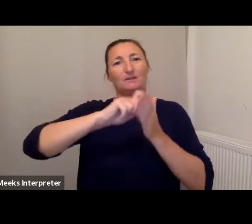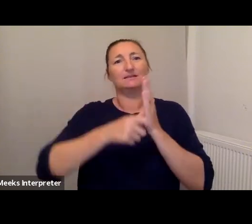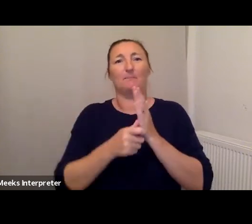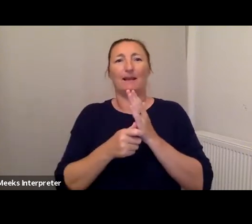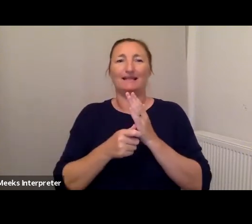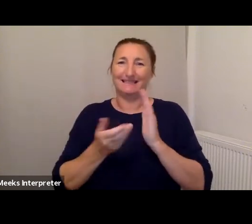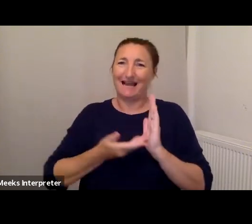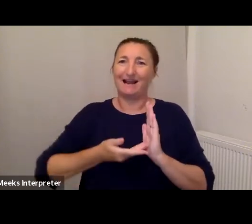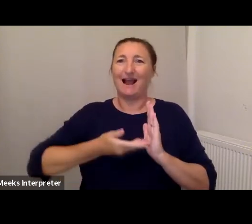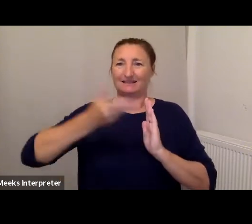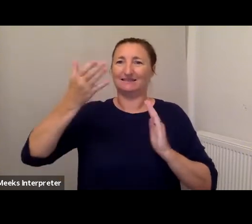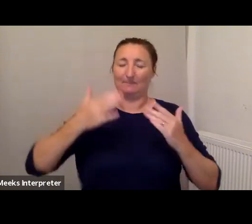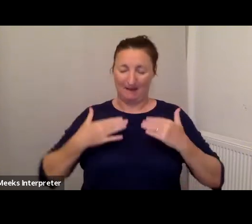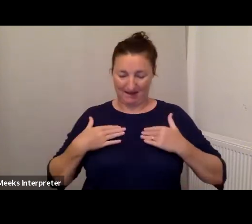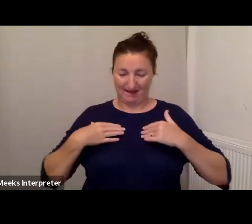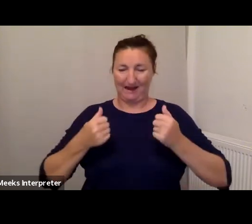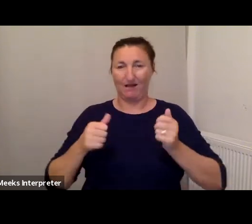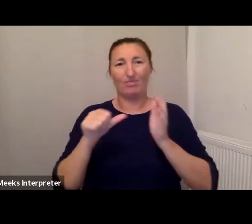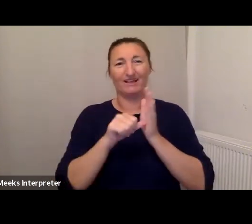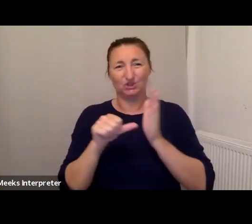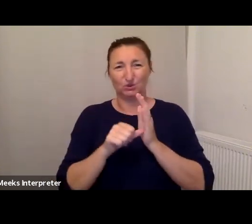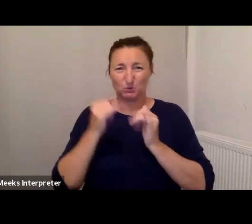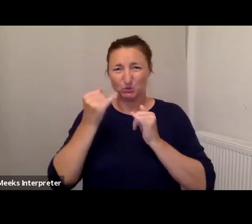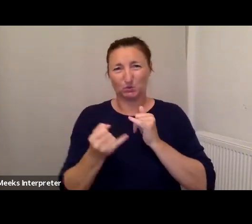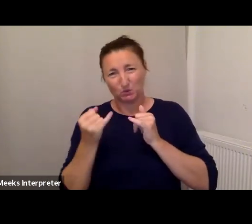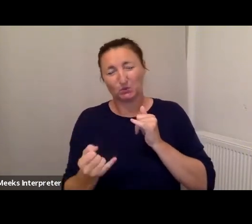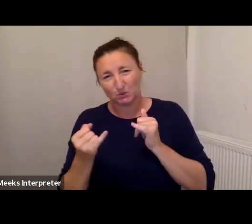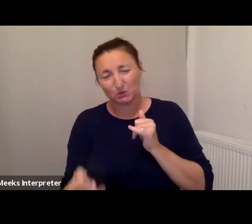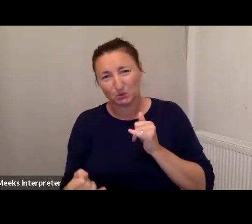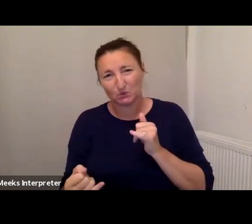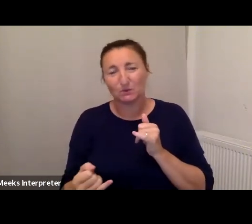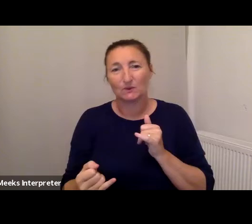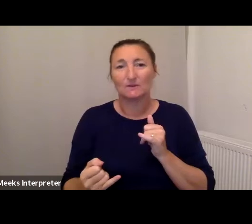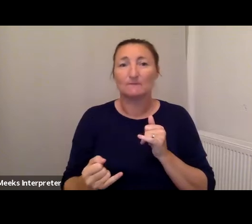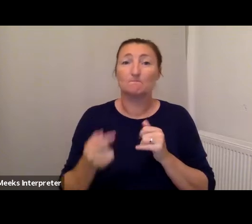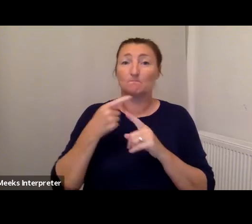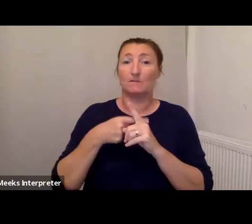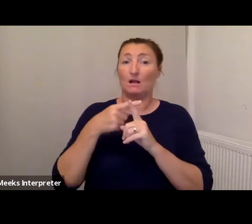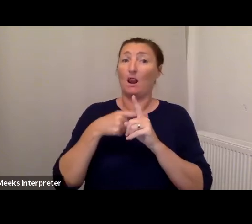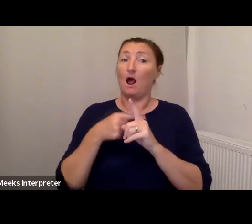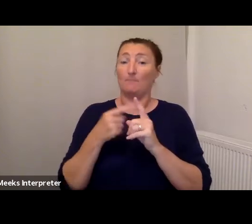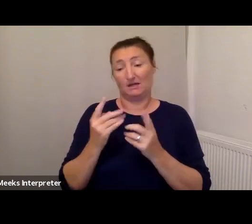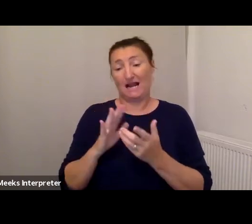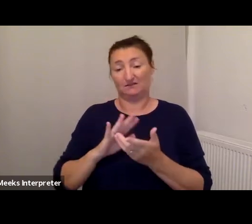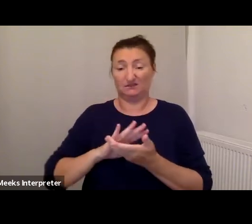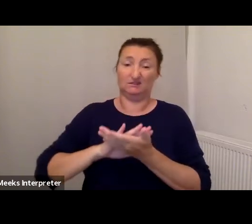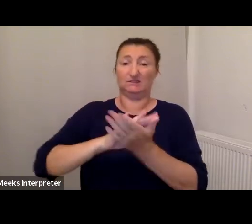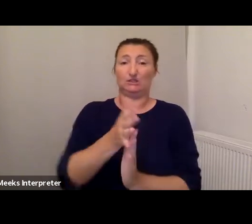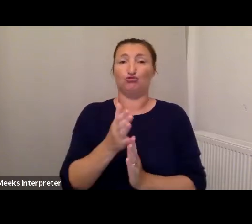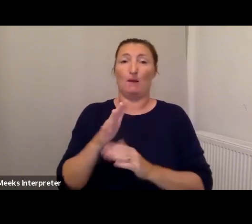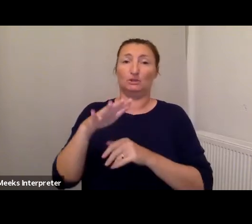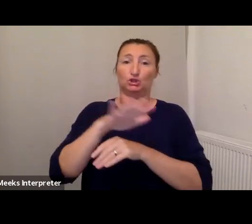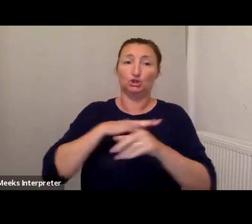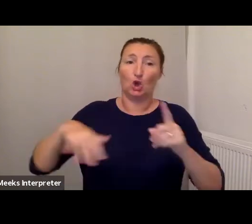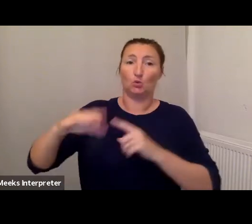And I guess it's not just about health issues per se, but it obviously that climate events can disrupt social protection, they can disrupt